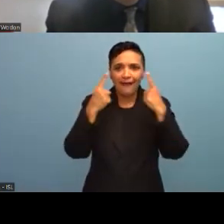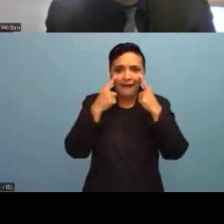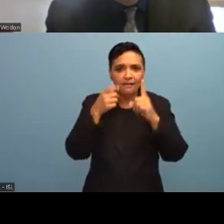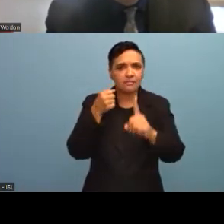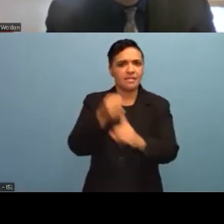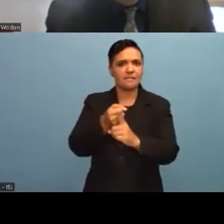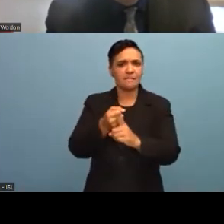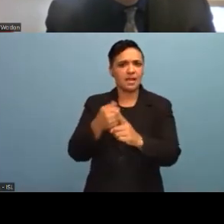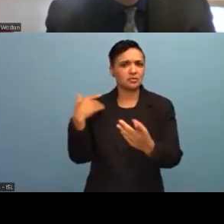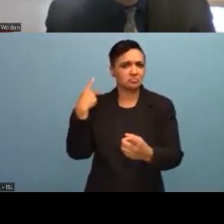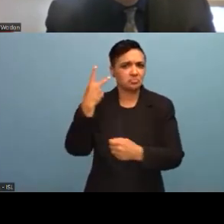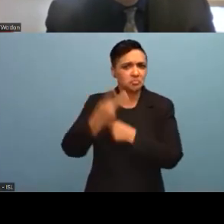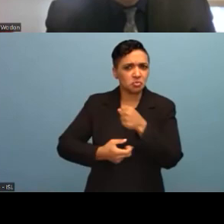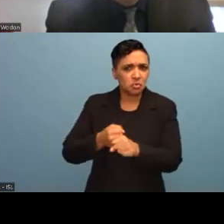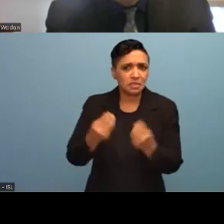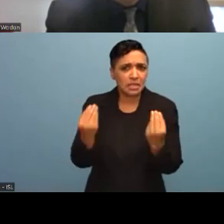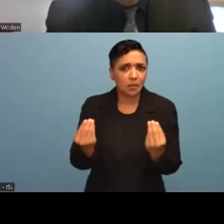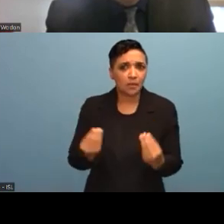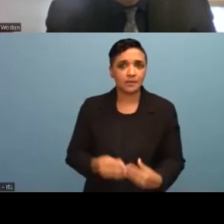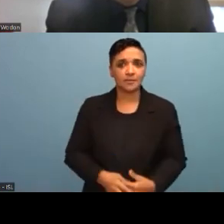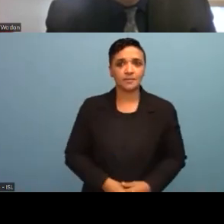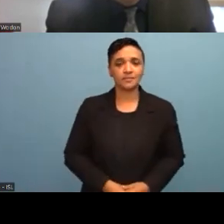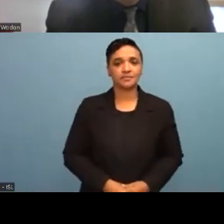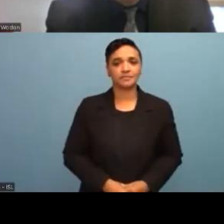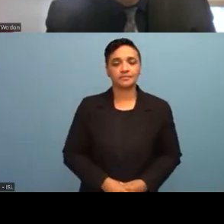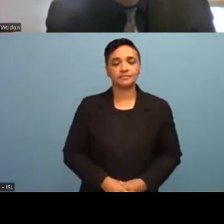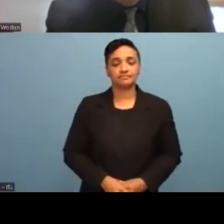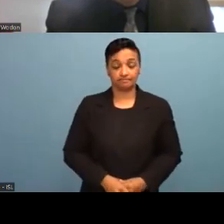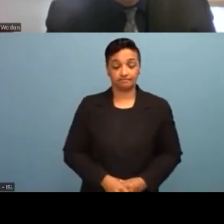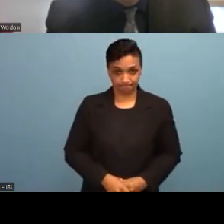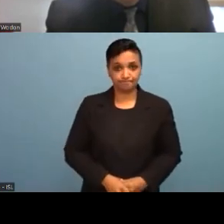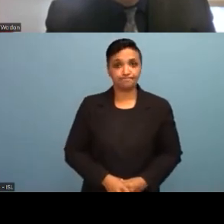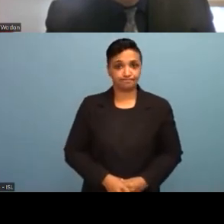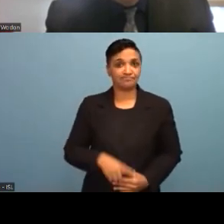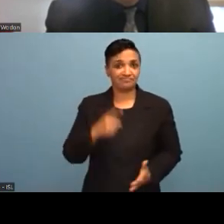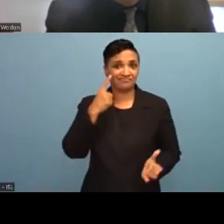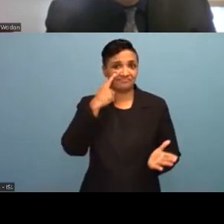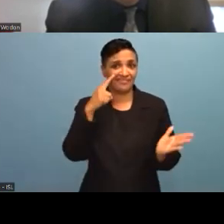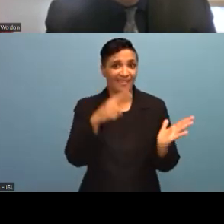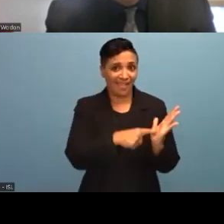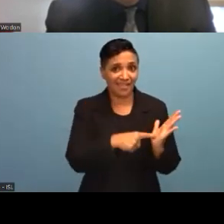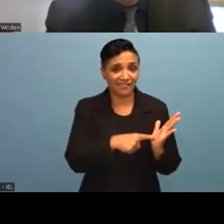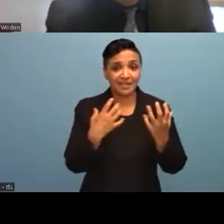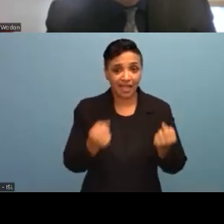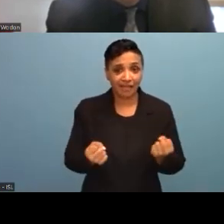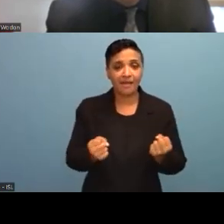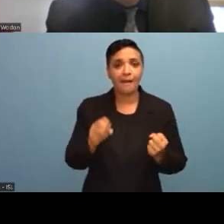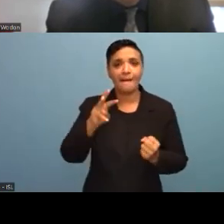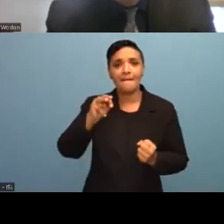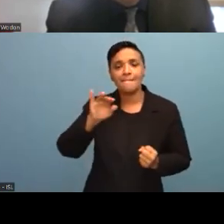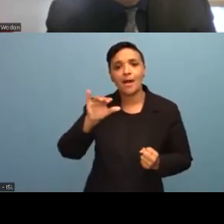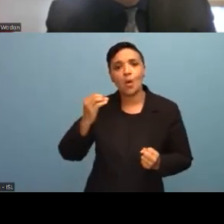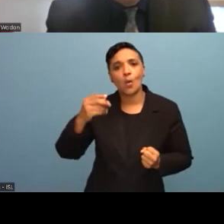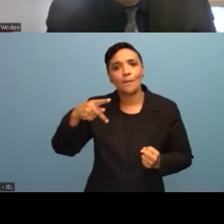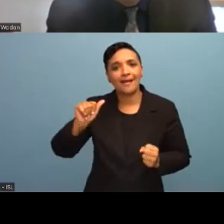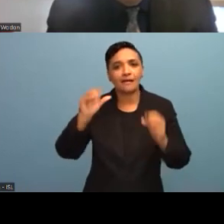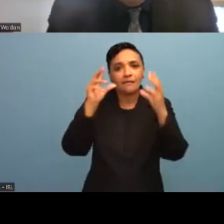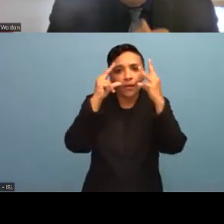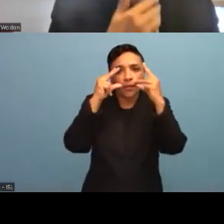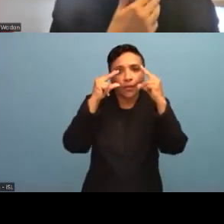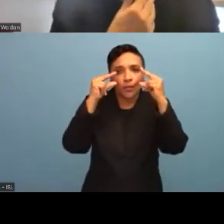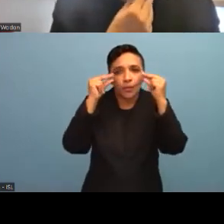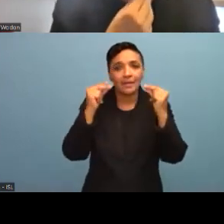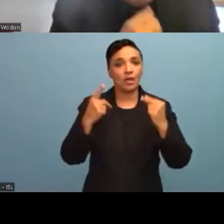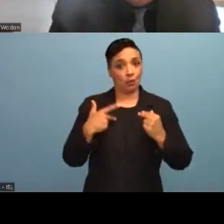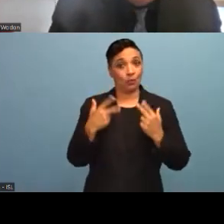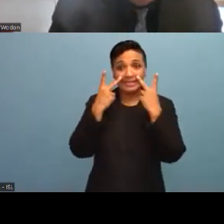2 years? I mean, there is definitely evidence of the progression of myopia. There's definitely evidence that it's increasing, and we've